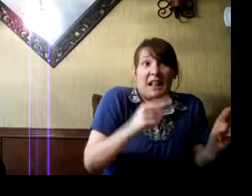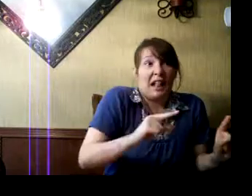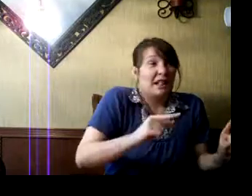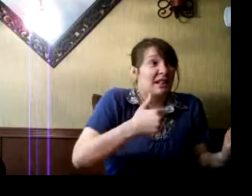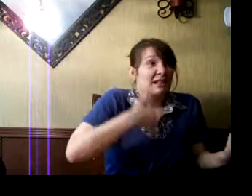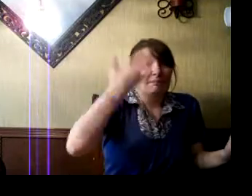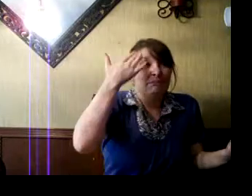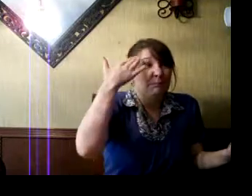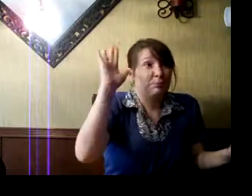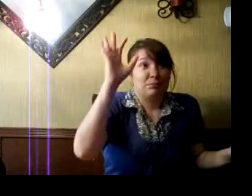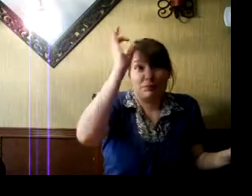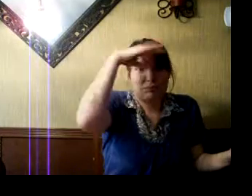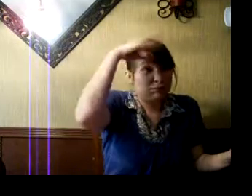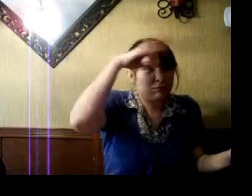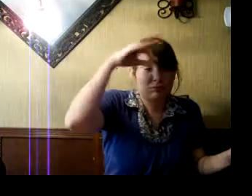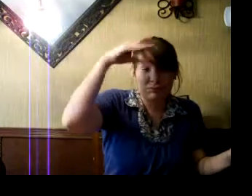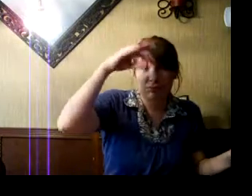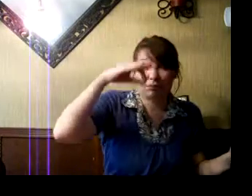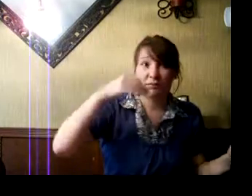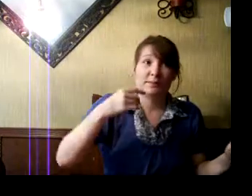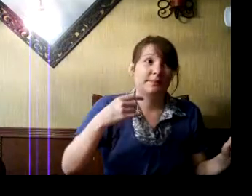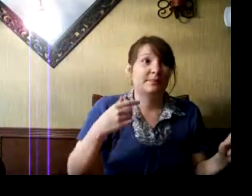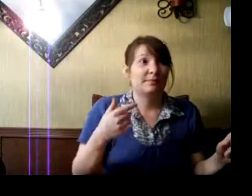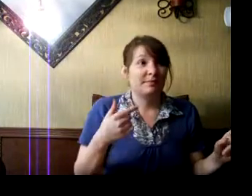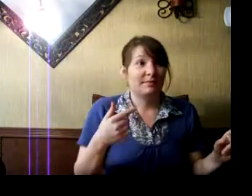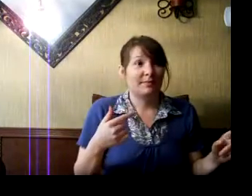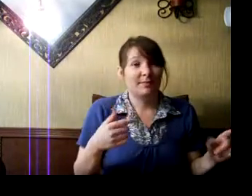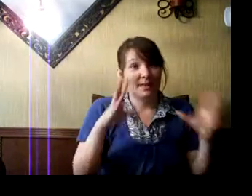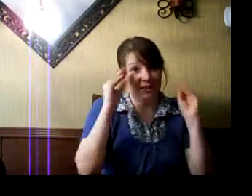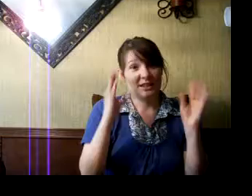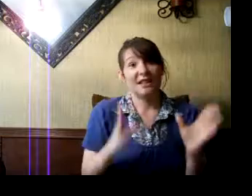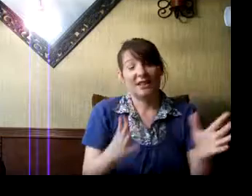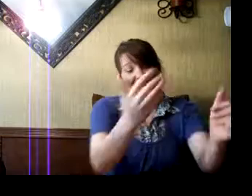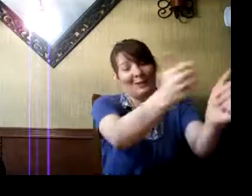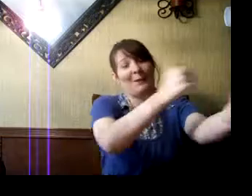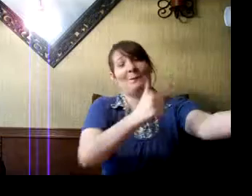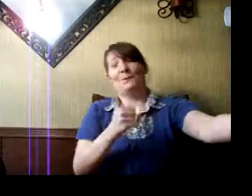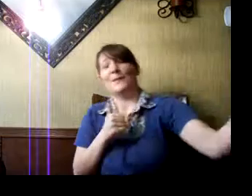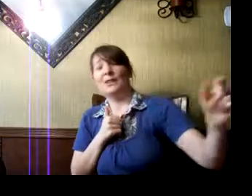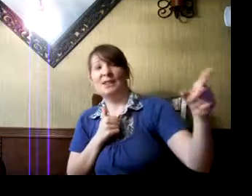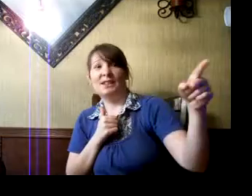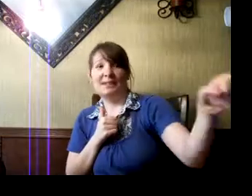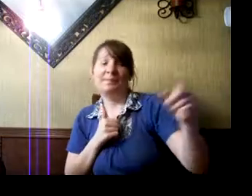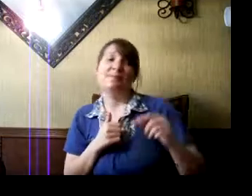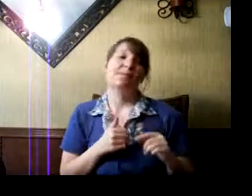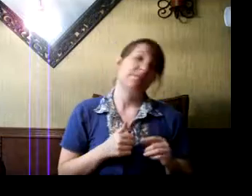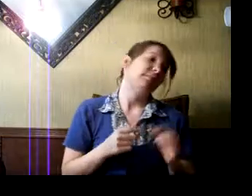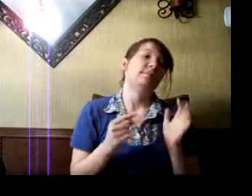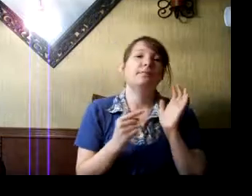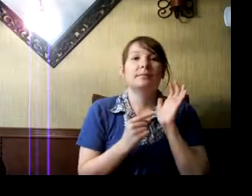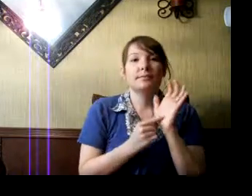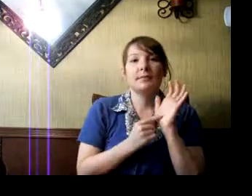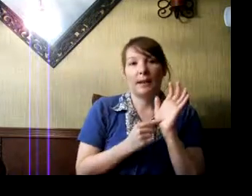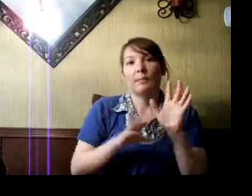away from even Bloom's taxonomy. Let me give you an example that illustrates this point about